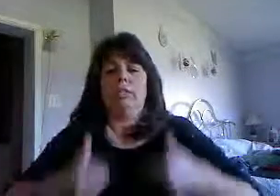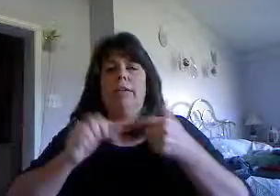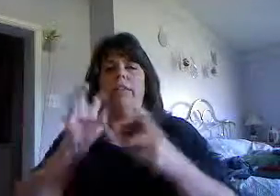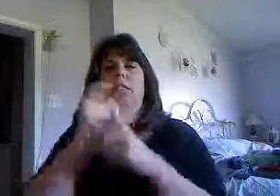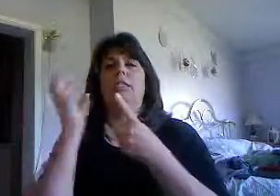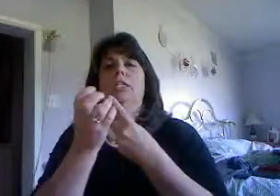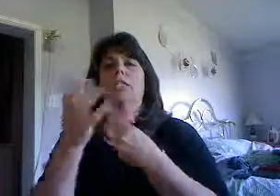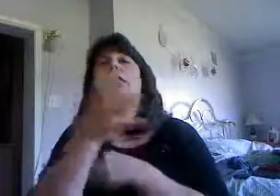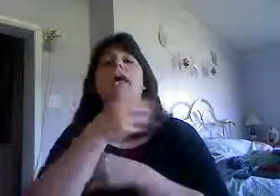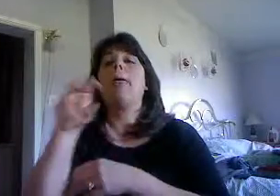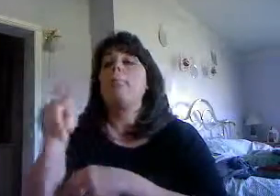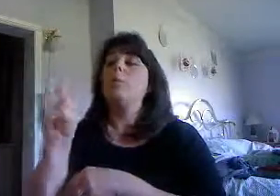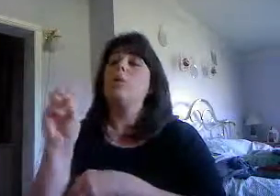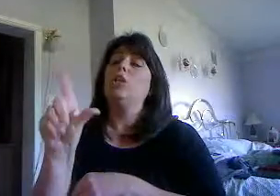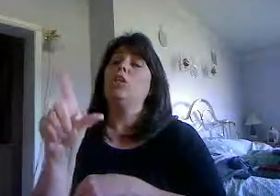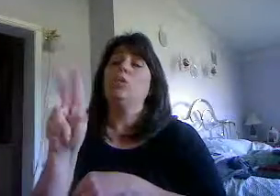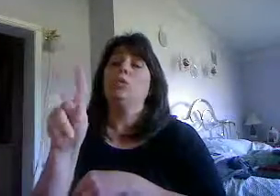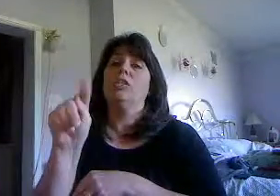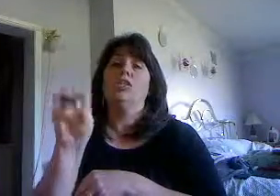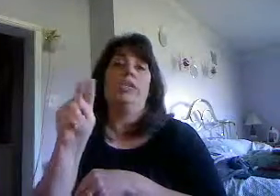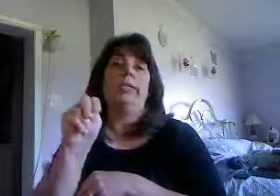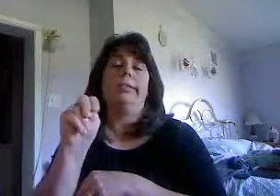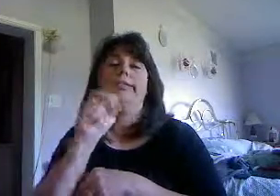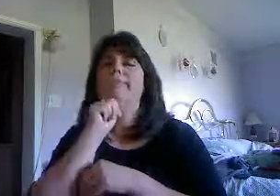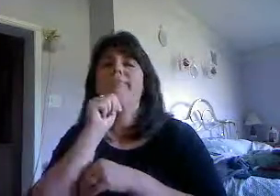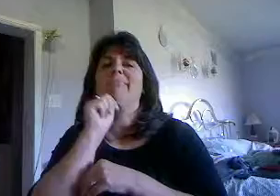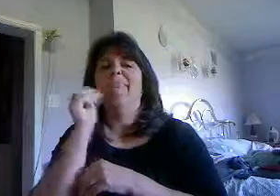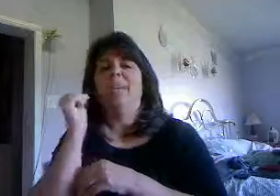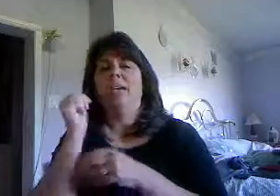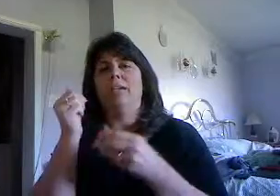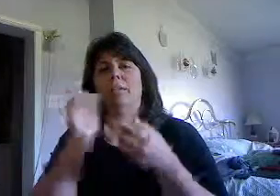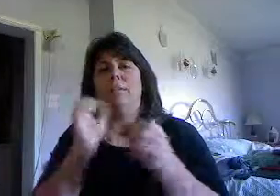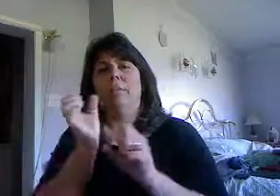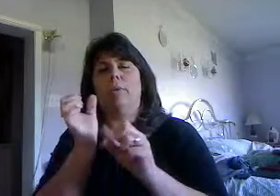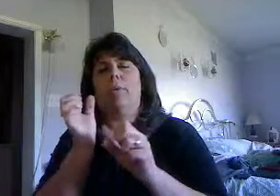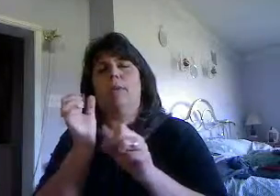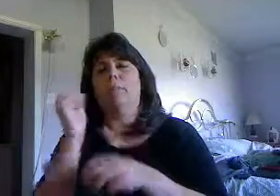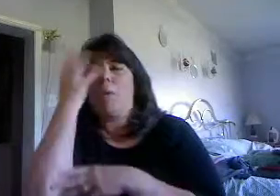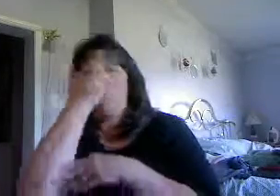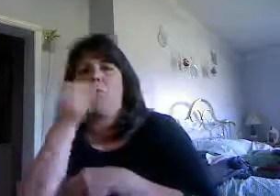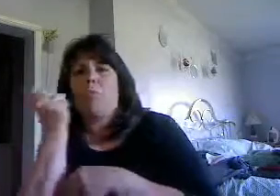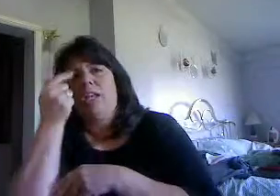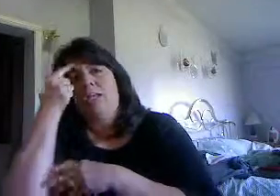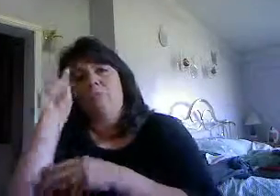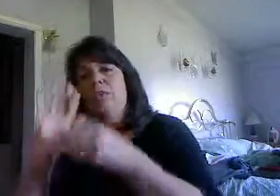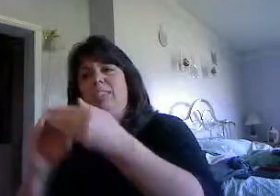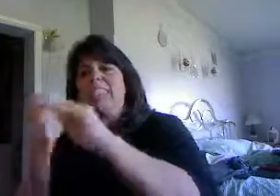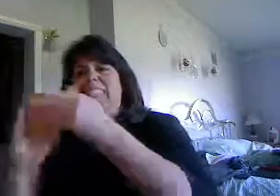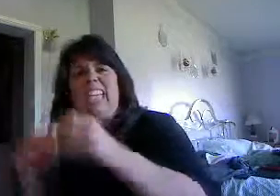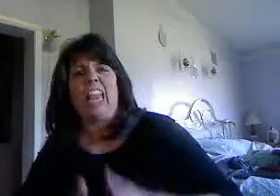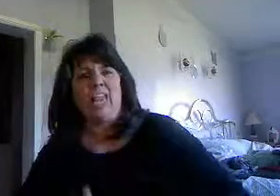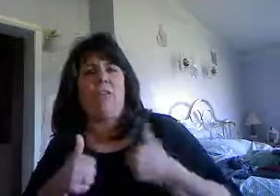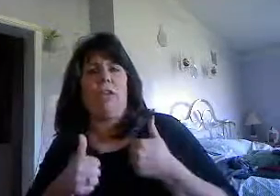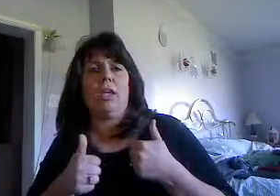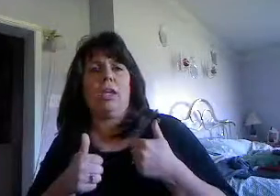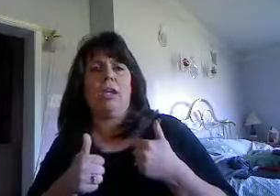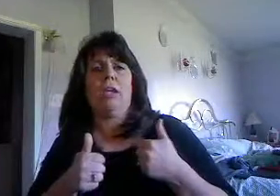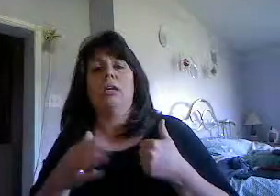neighborhoods unattractive and unhealthy living environments. Moreover, our environmental laws were lax,